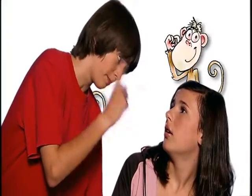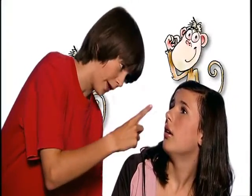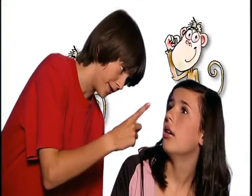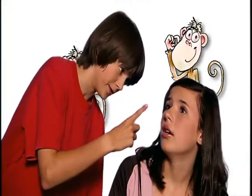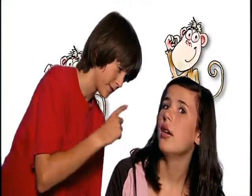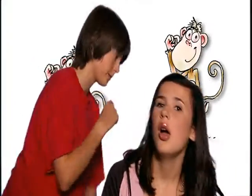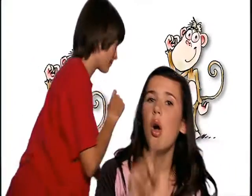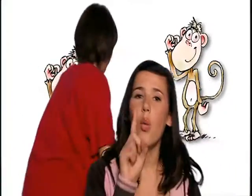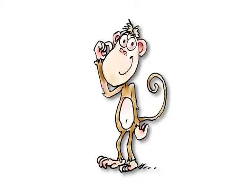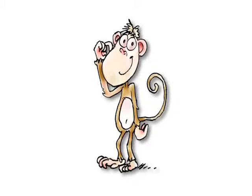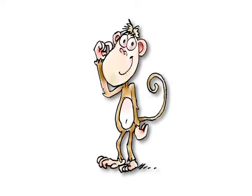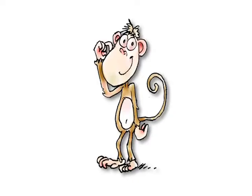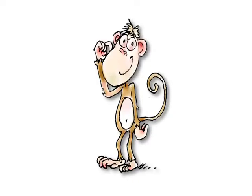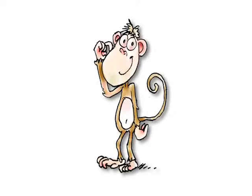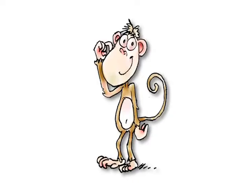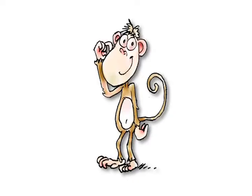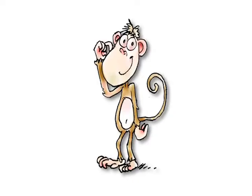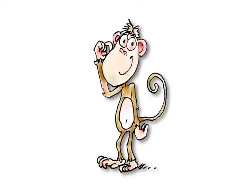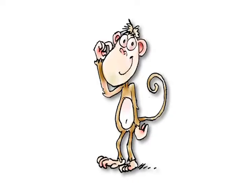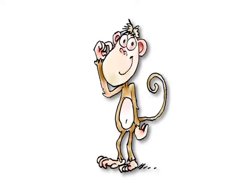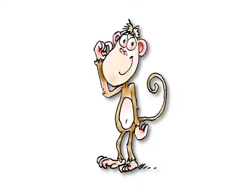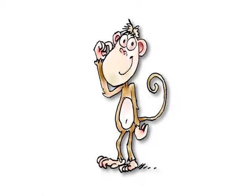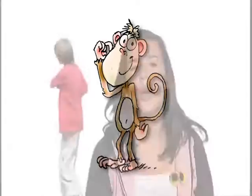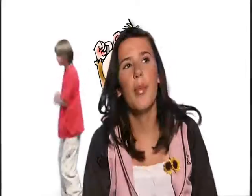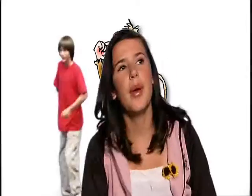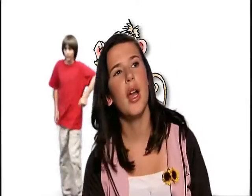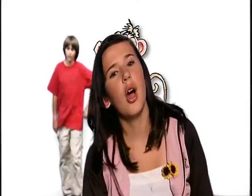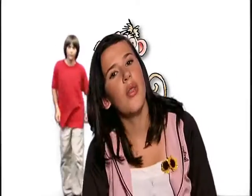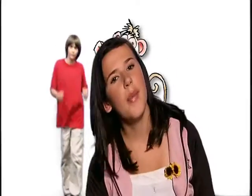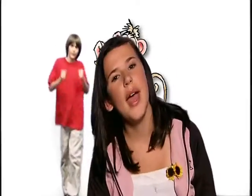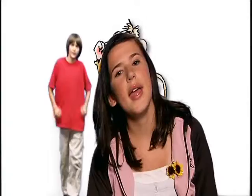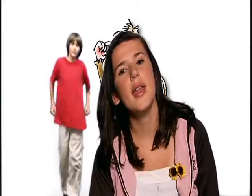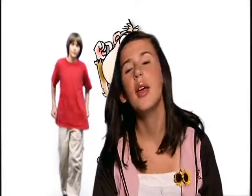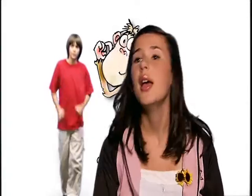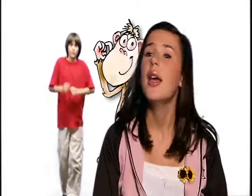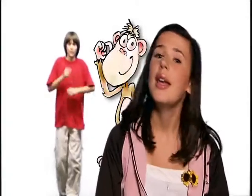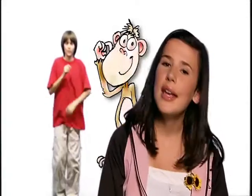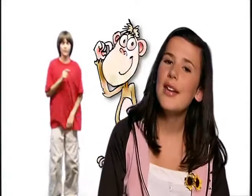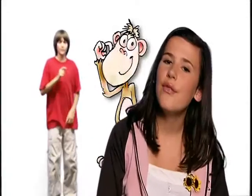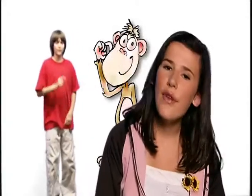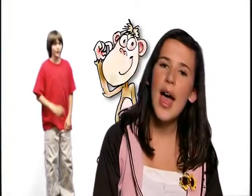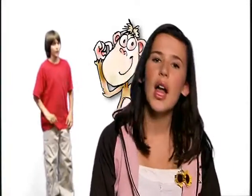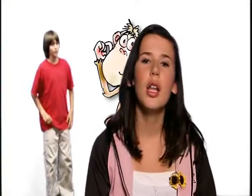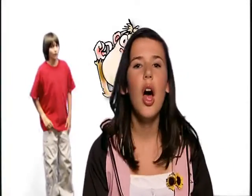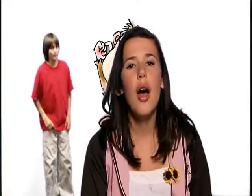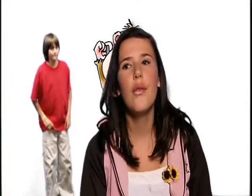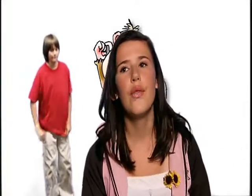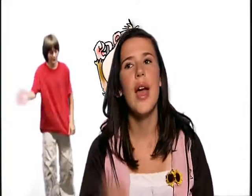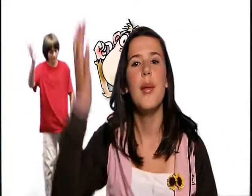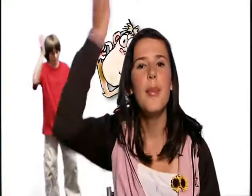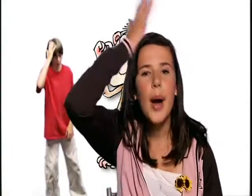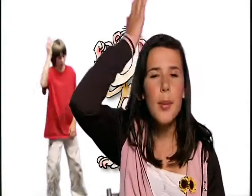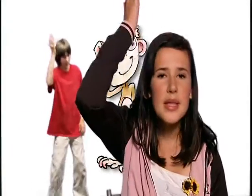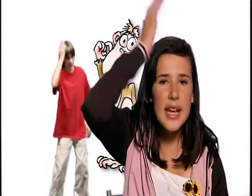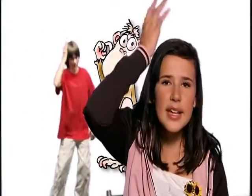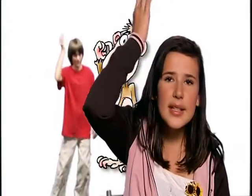bed. 1 little monkey jumping on the bed. He fell off and bumped his